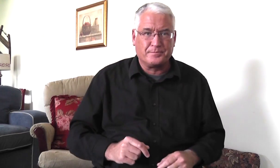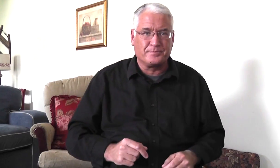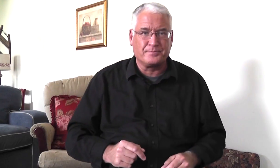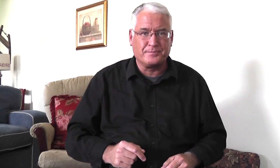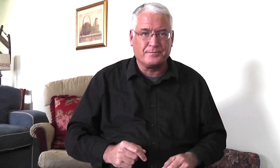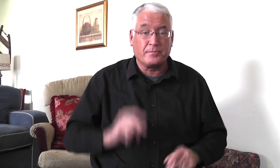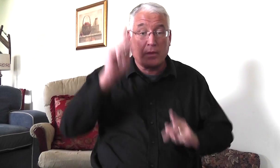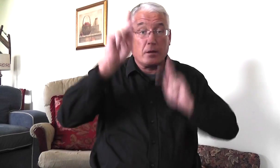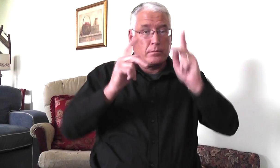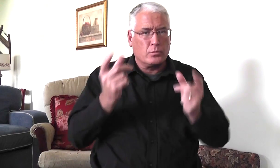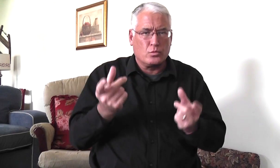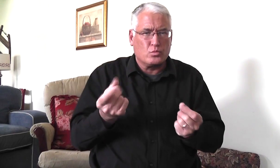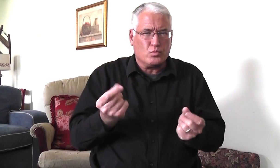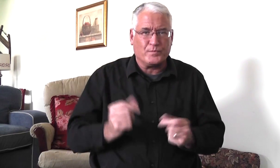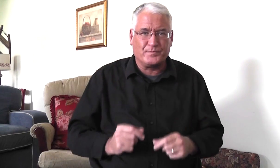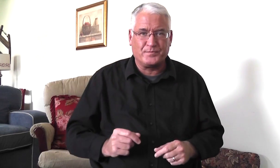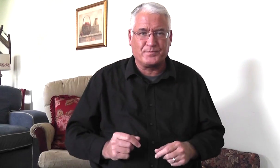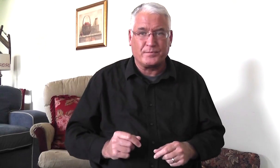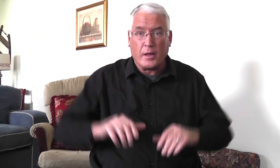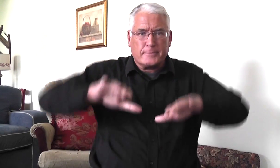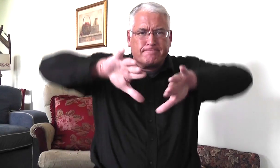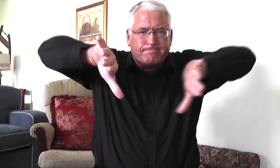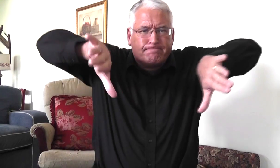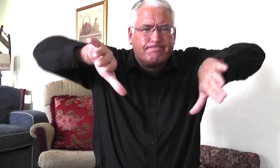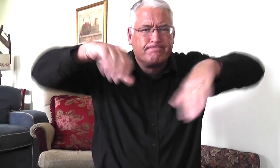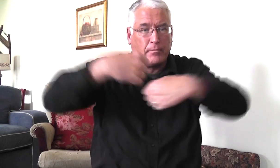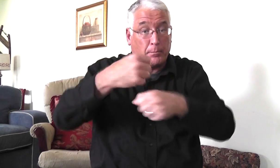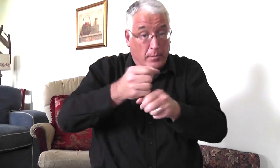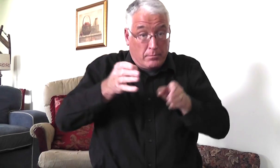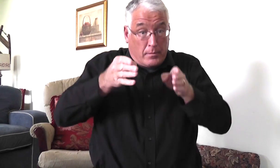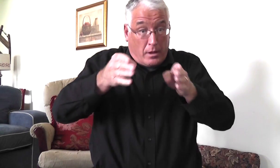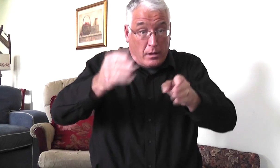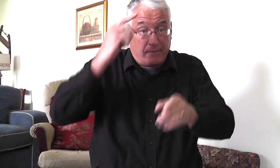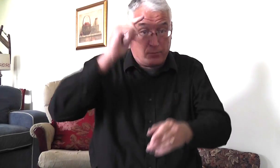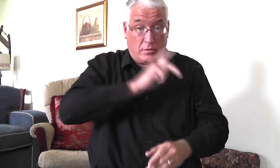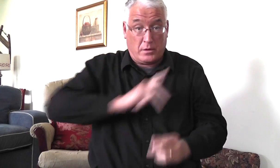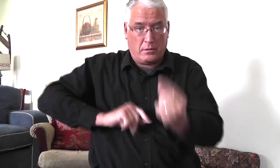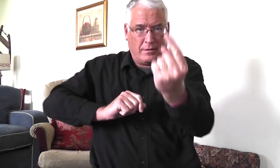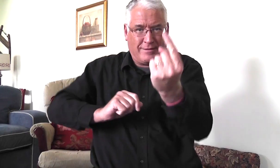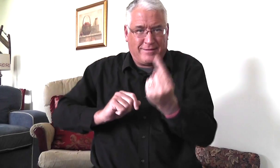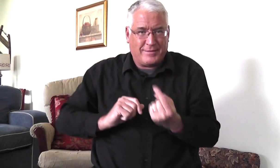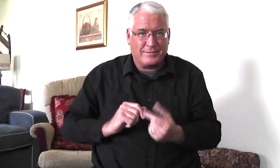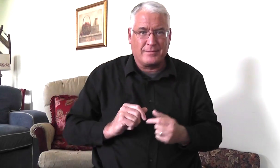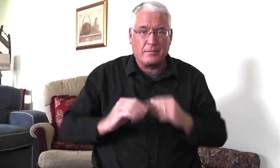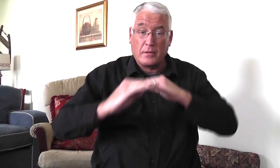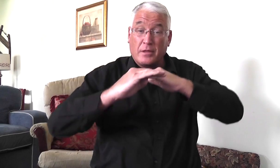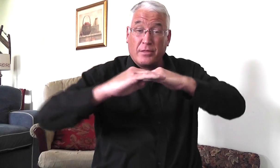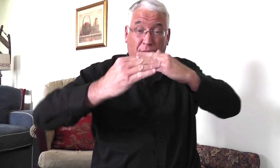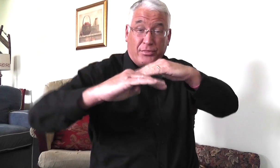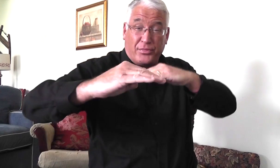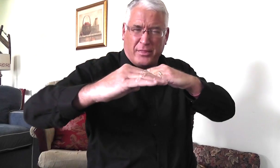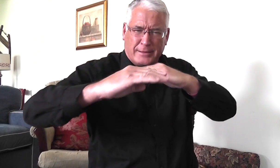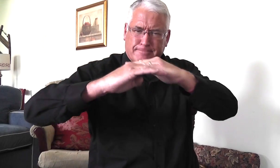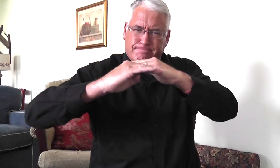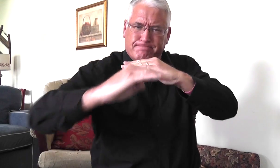announce that the king is coming. What did the people do? Well, they cleared out and they made a path for the one to come.